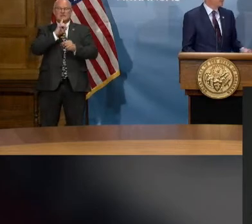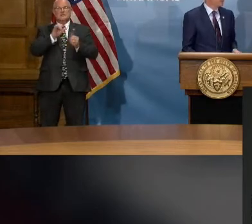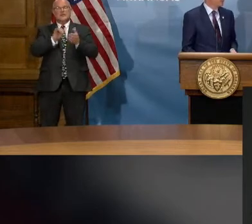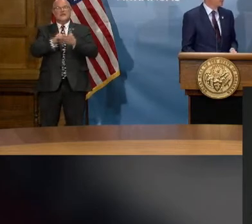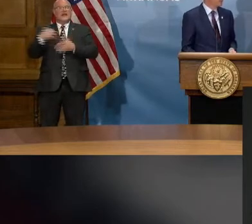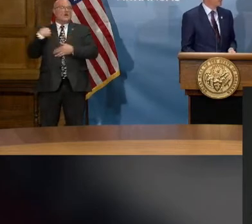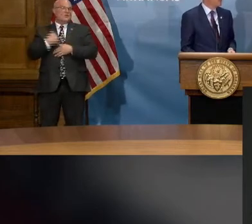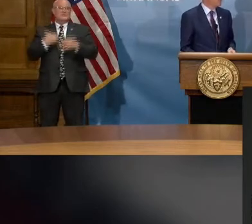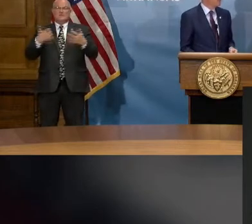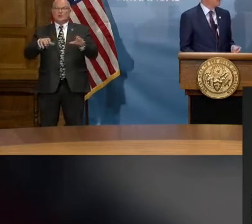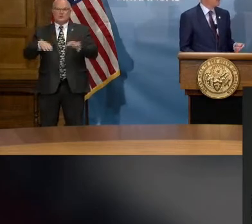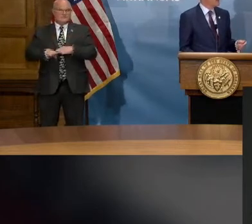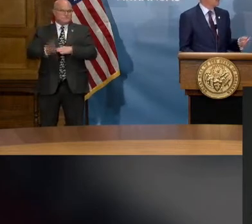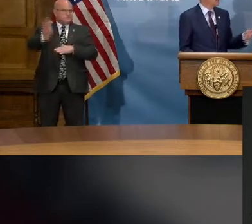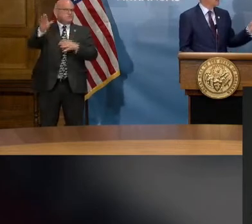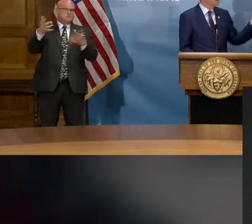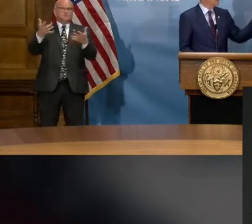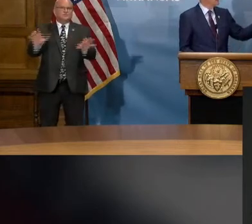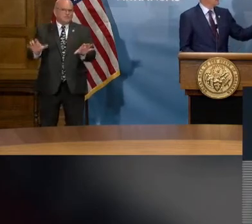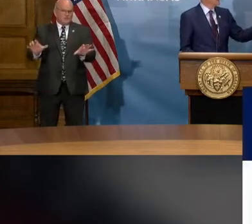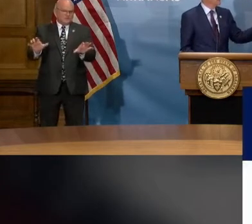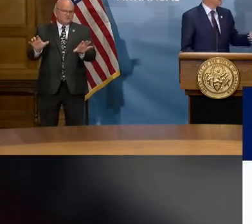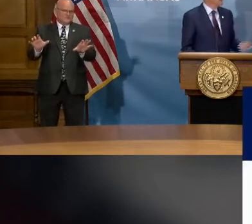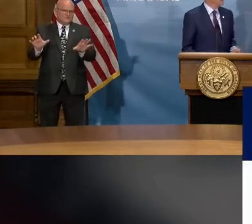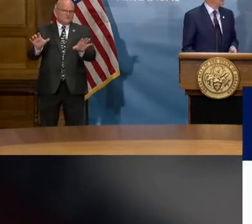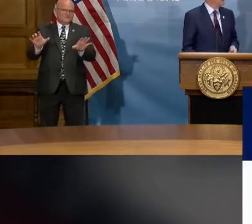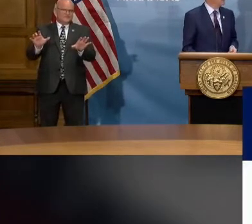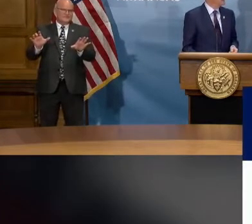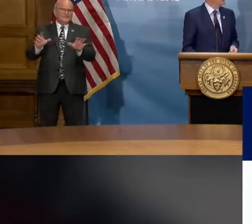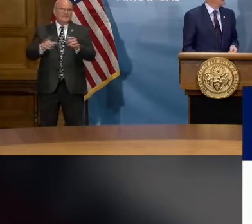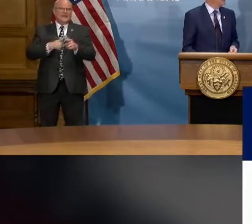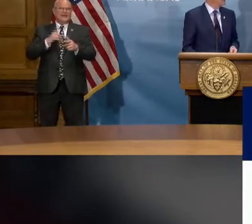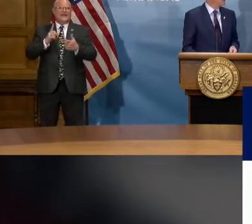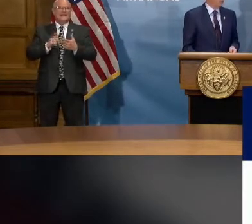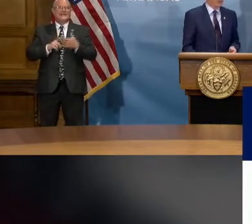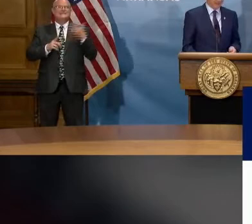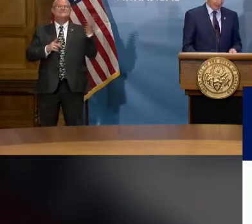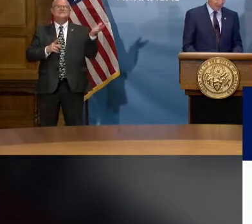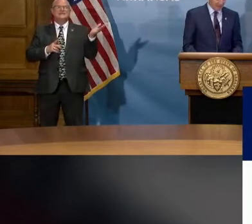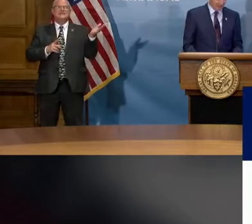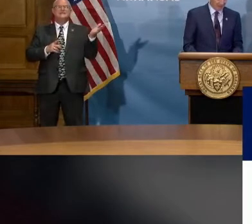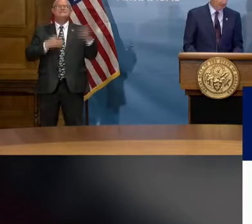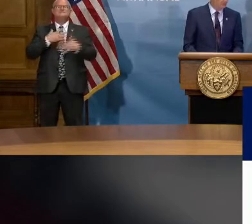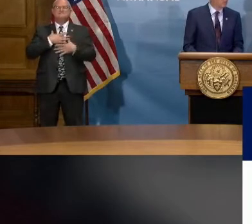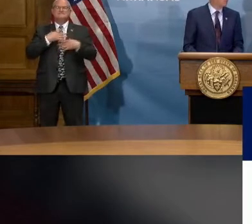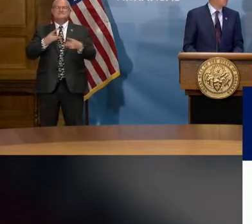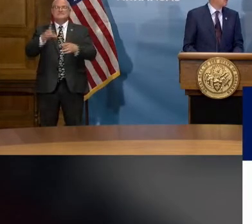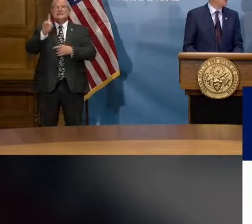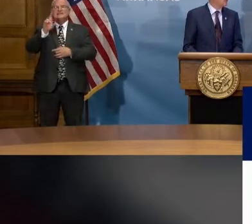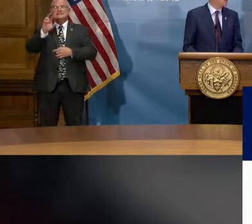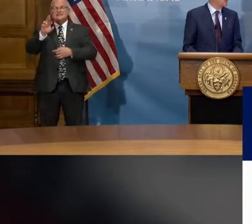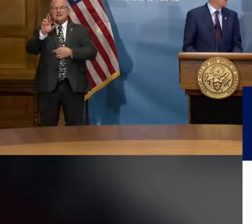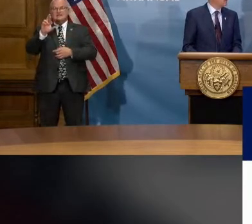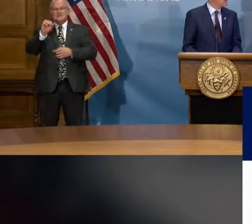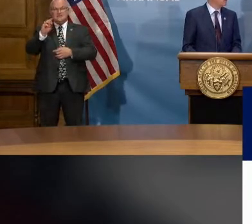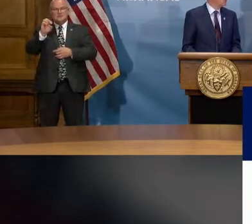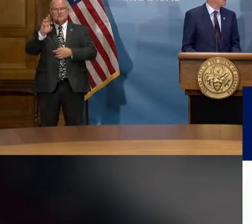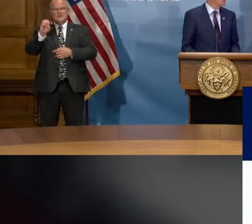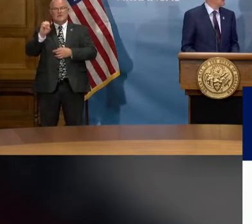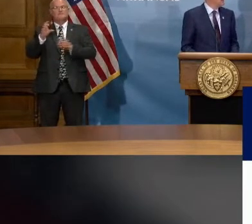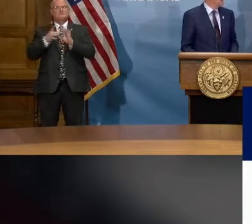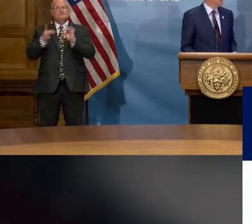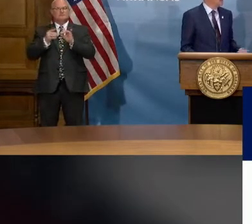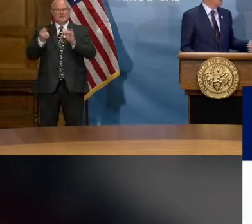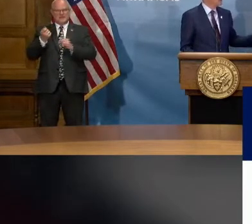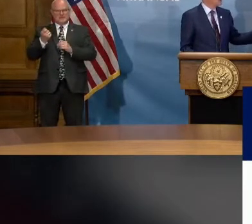that we don't want to go up any more than that, hopefully. And then this is one that I know Dr. Romero will want to talk about for a